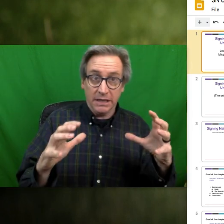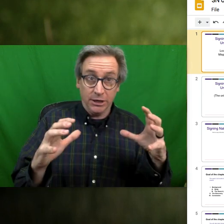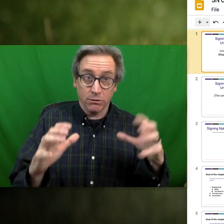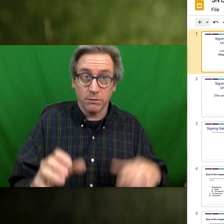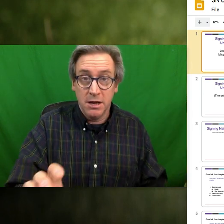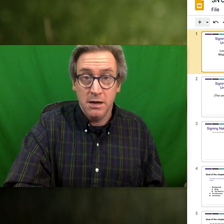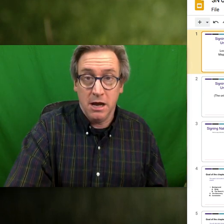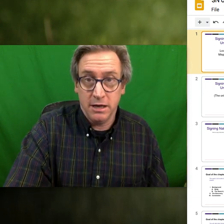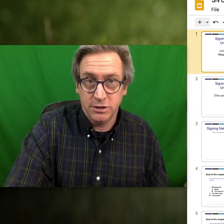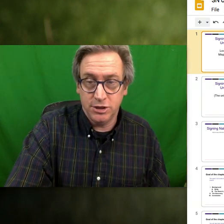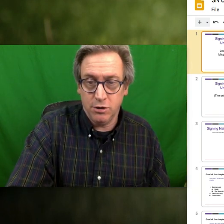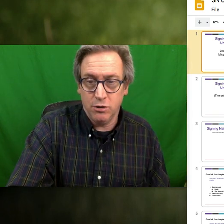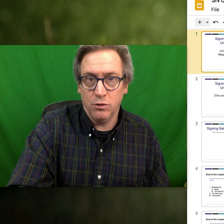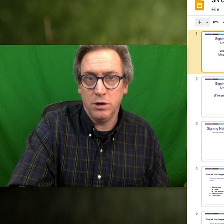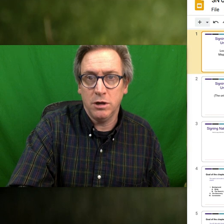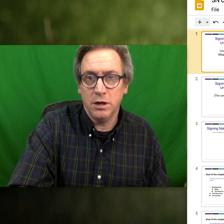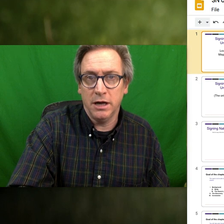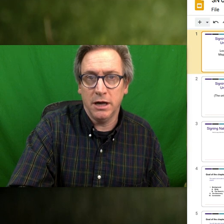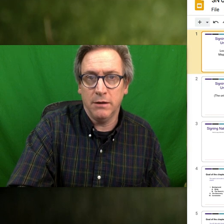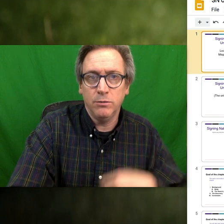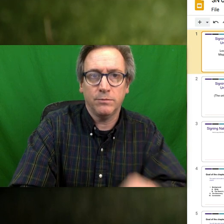them clearer. So,